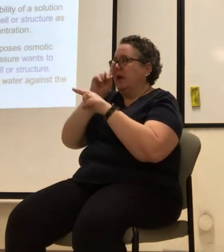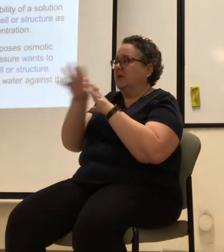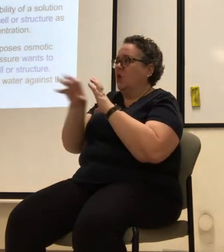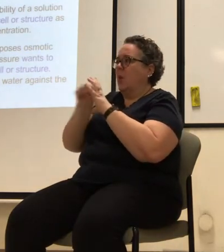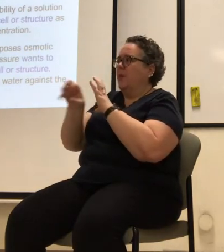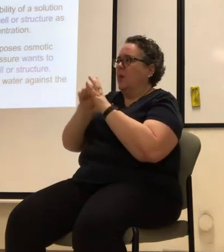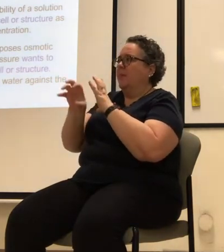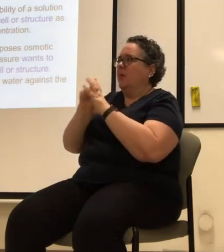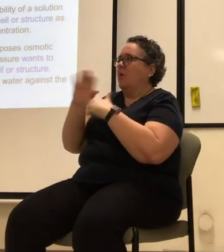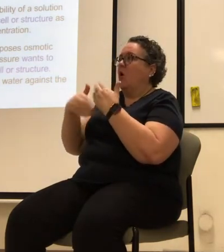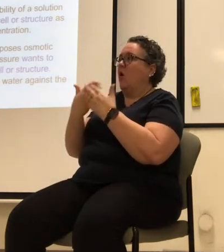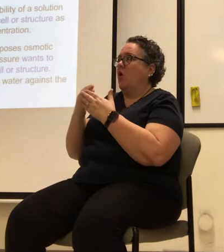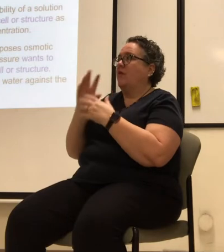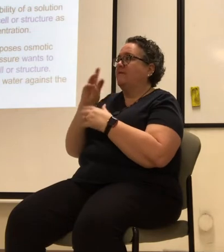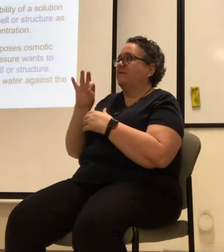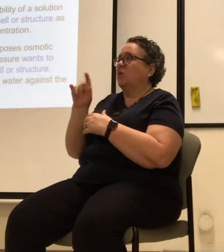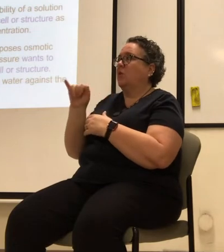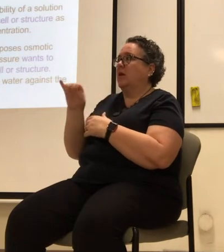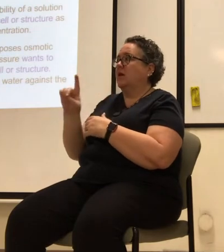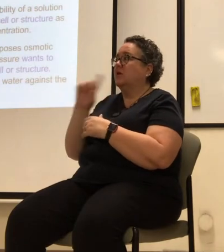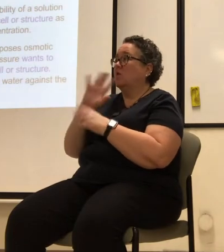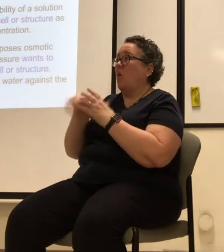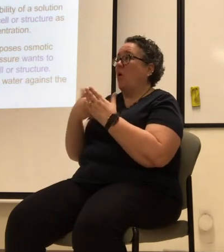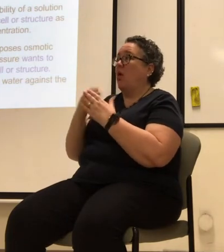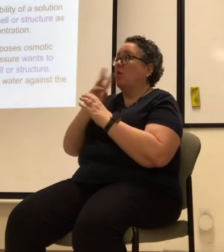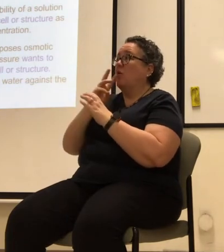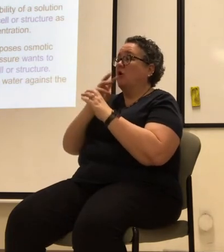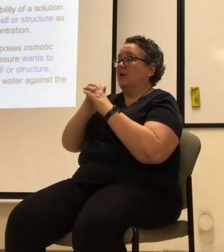So all the water inside, it starts to push